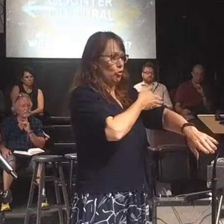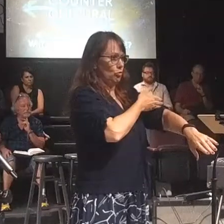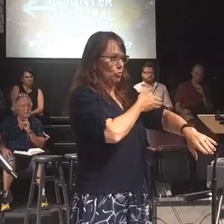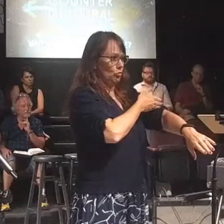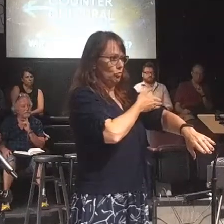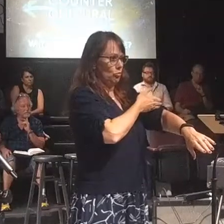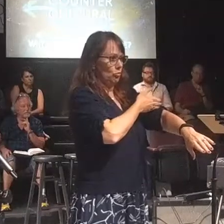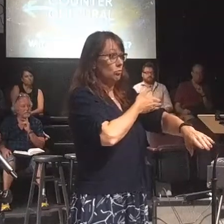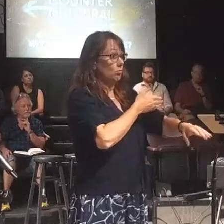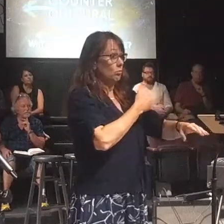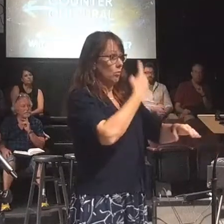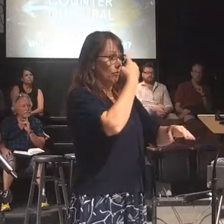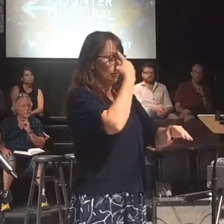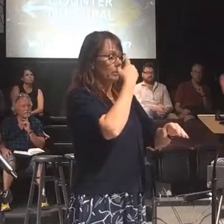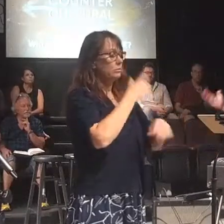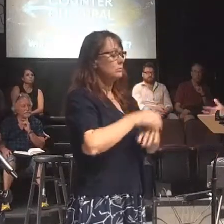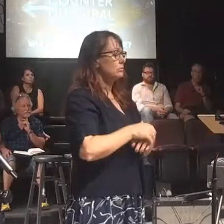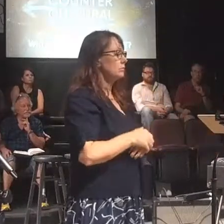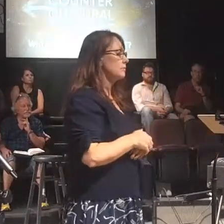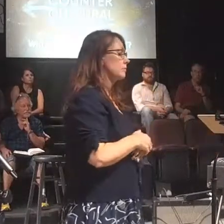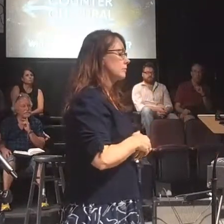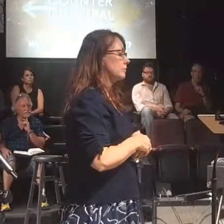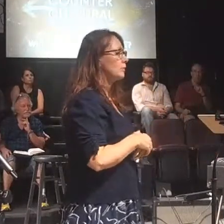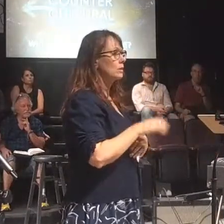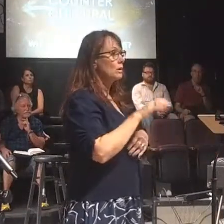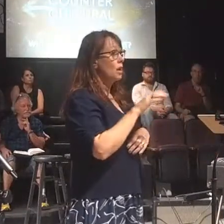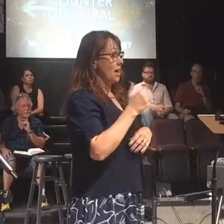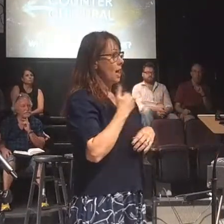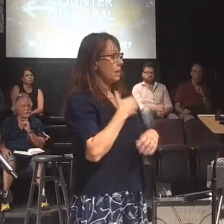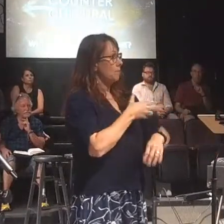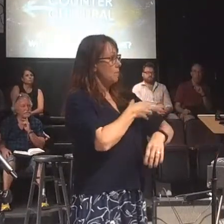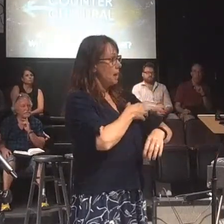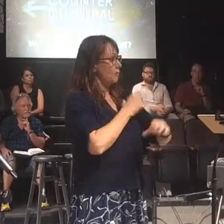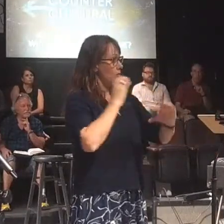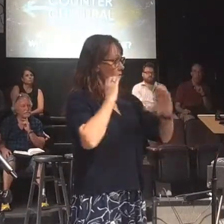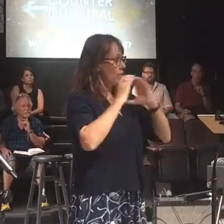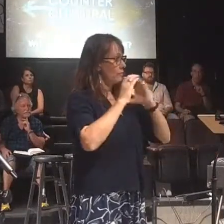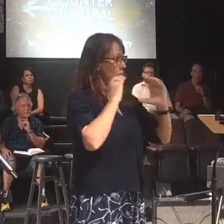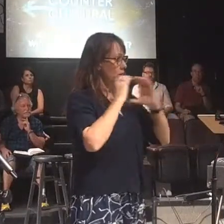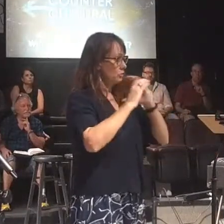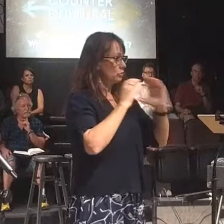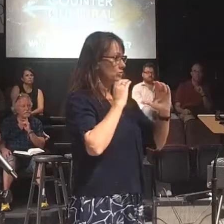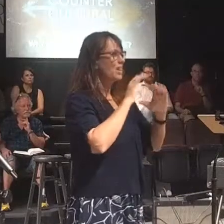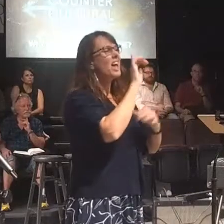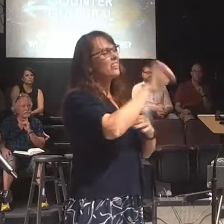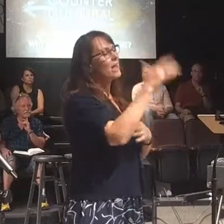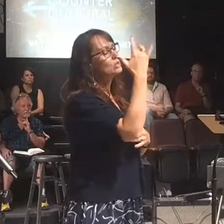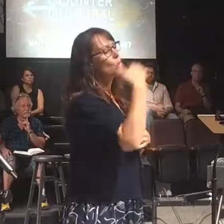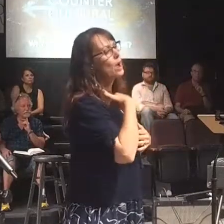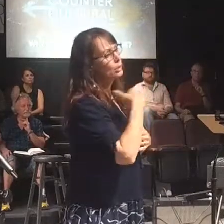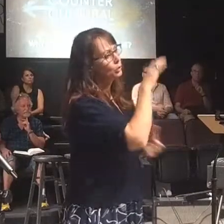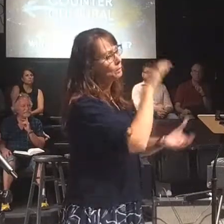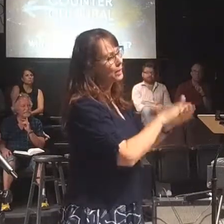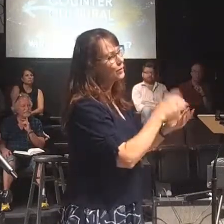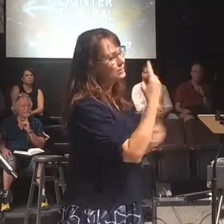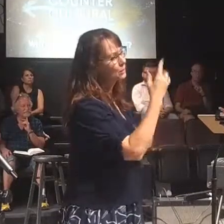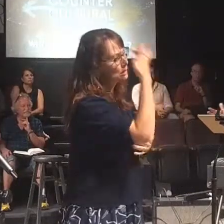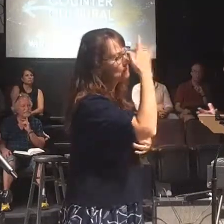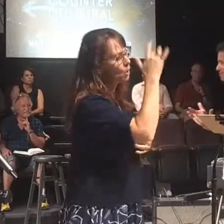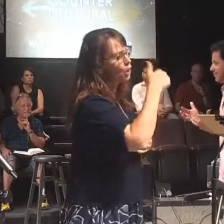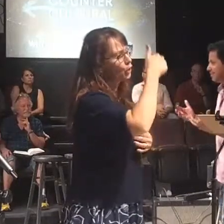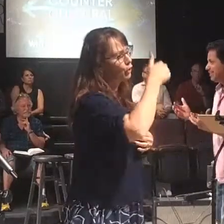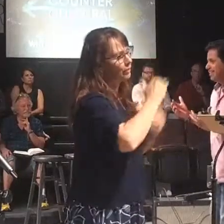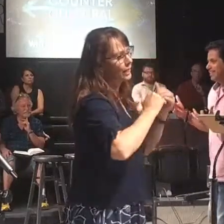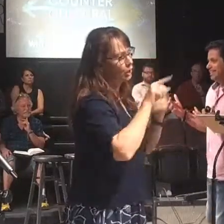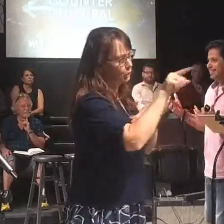And I remember we had this very powerful conversation. I quote this conversation a lot, and that's why you get married to somebody who's smarter than you or more spiritual than